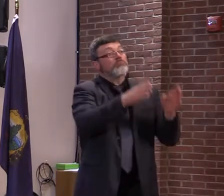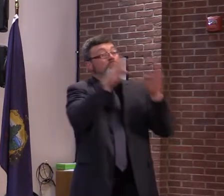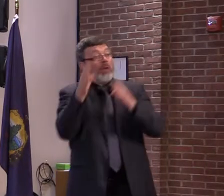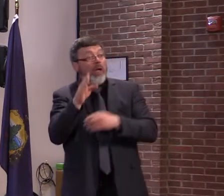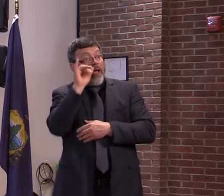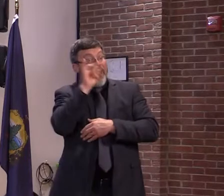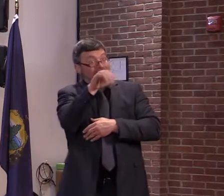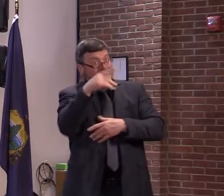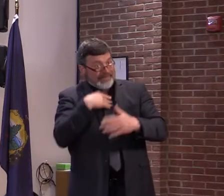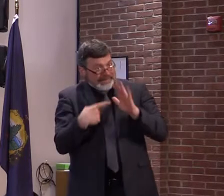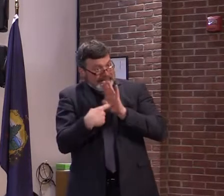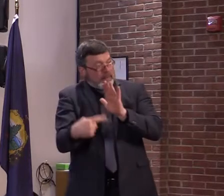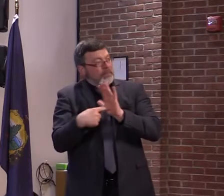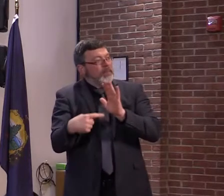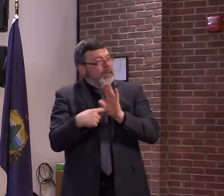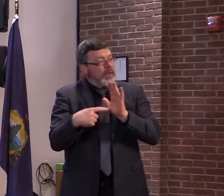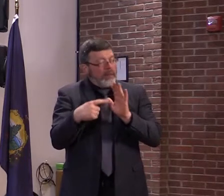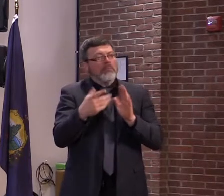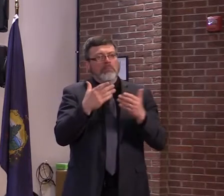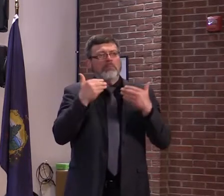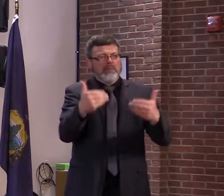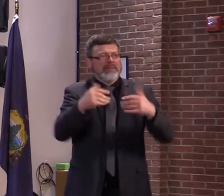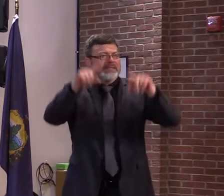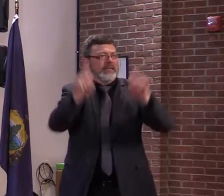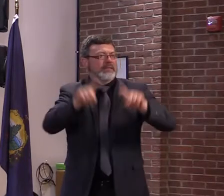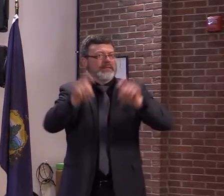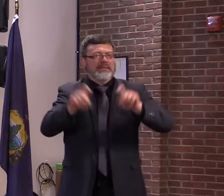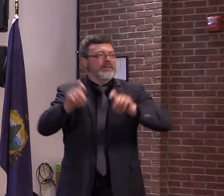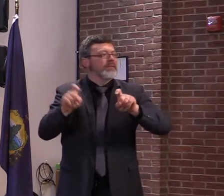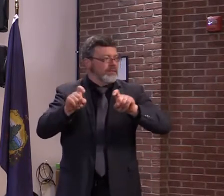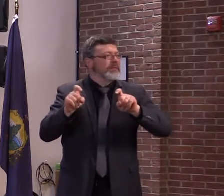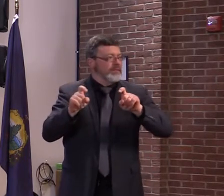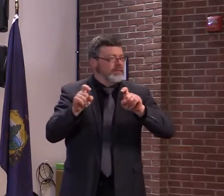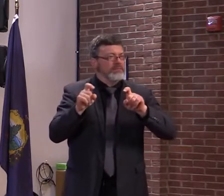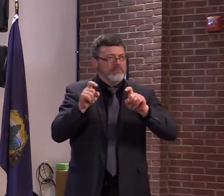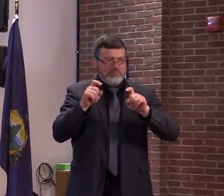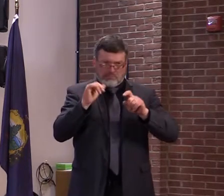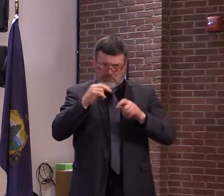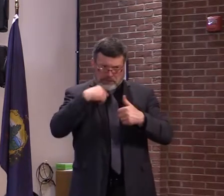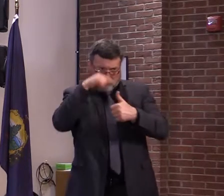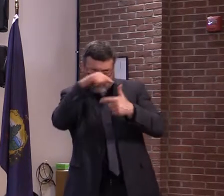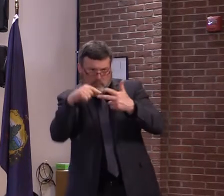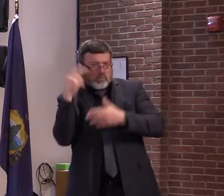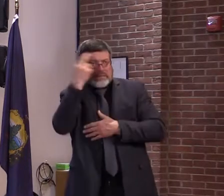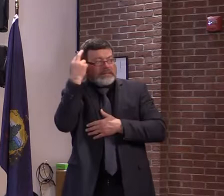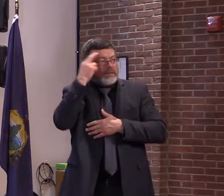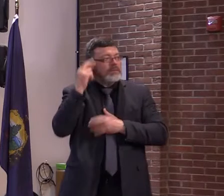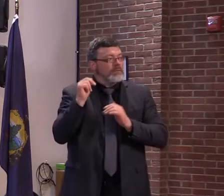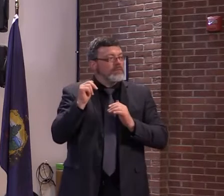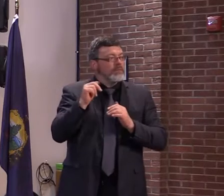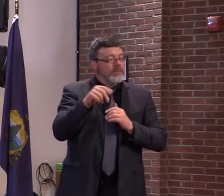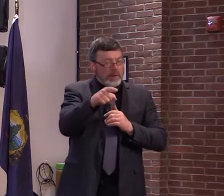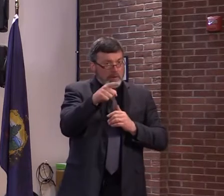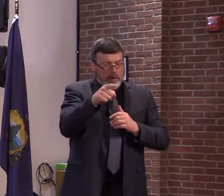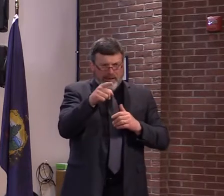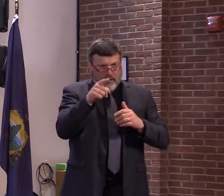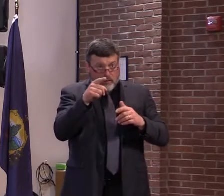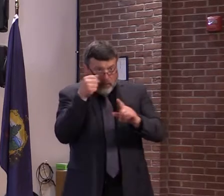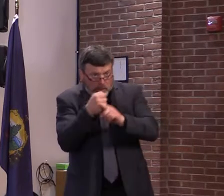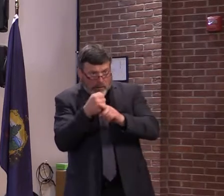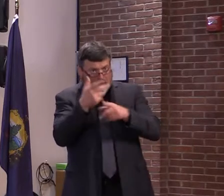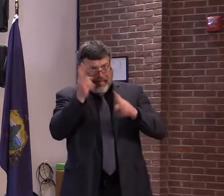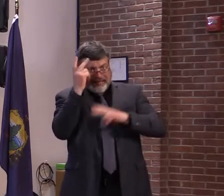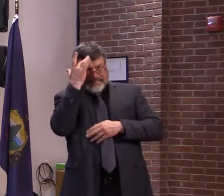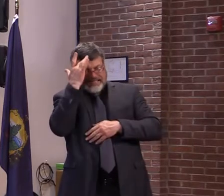you're a close contact and you're not up to date on vaccine, staying home if you're sick, knowing about